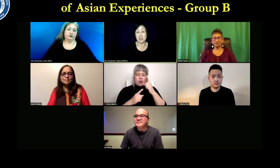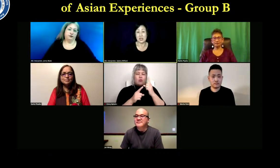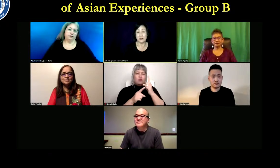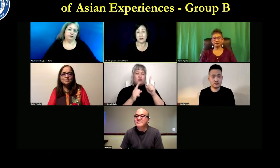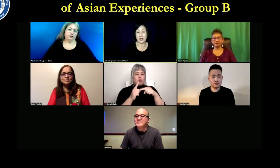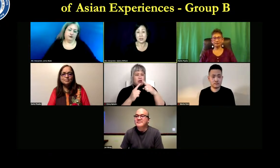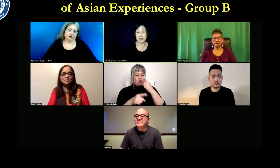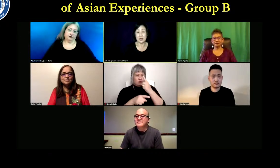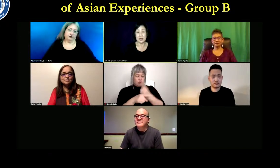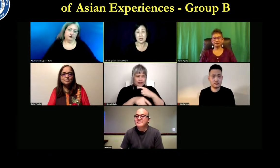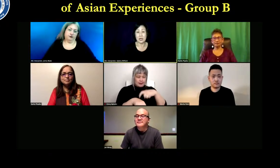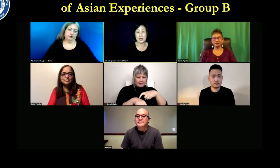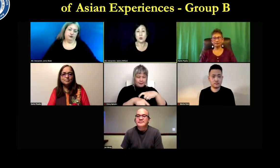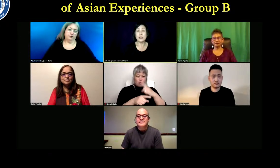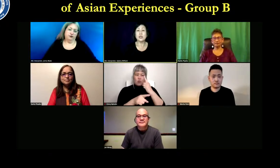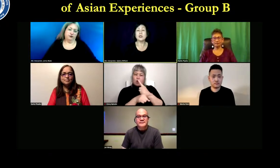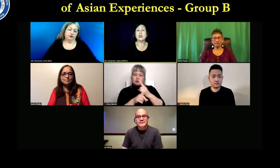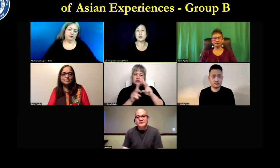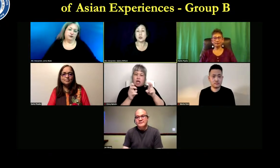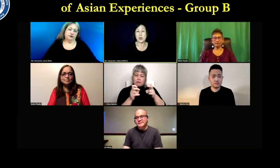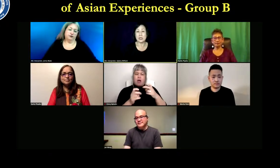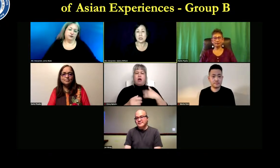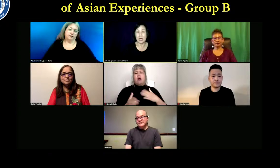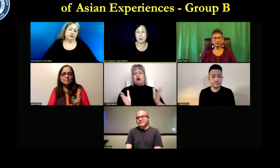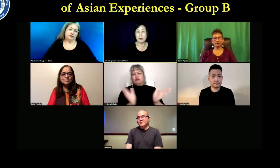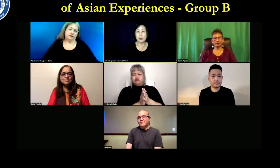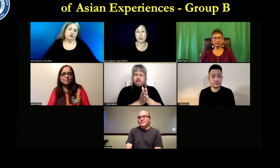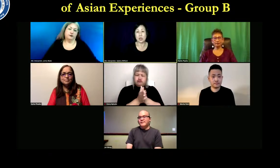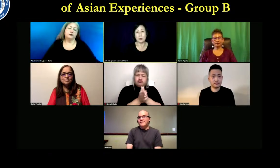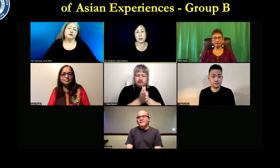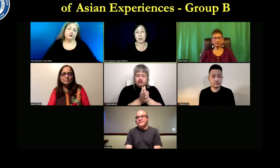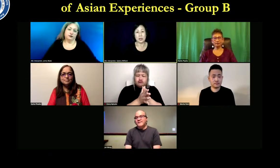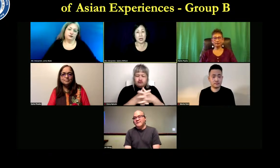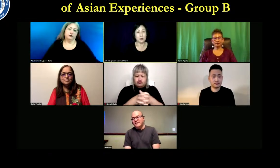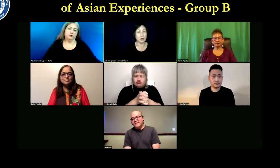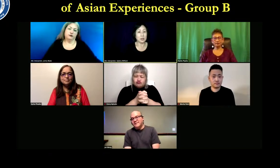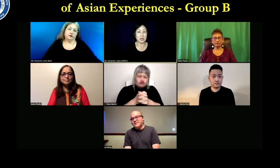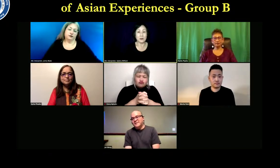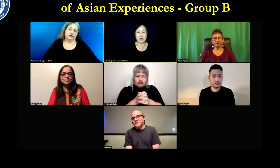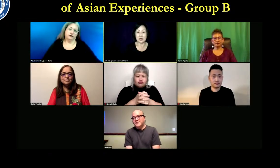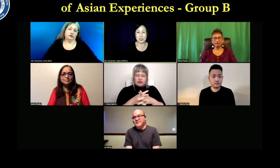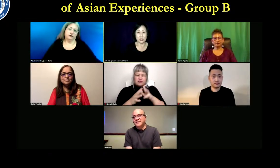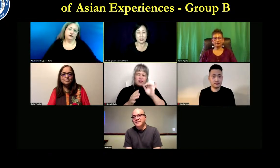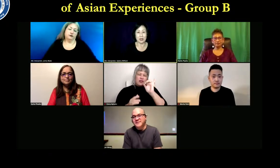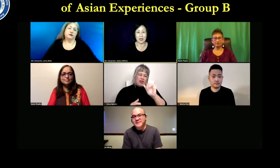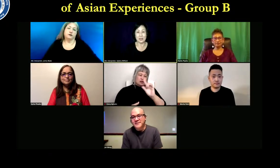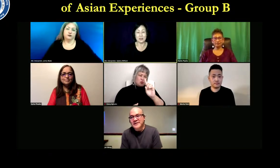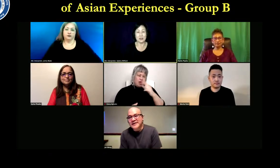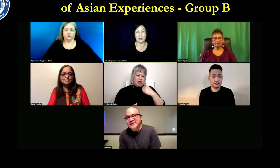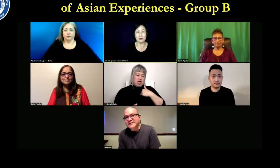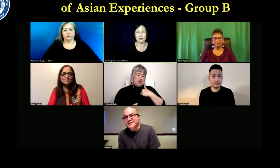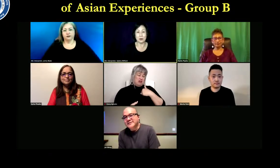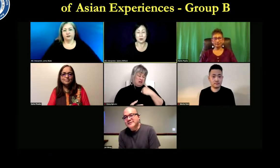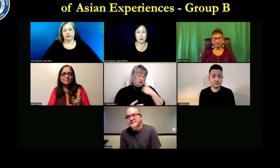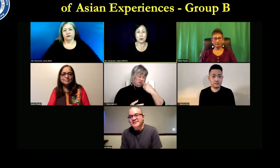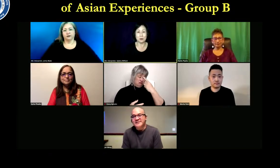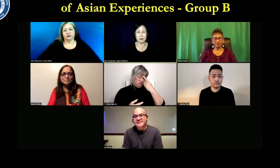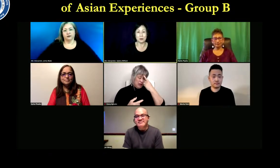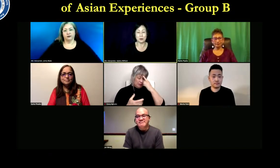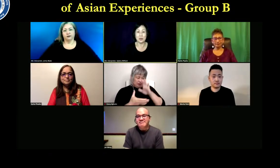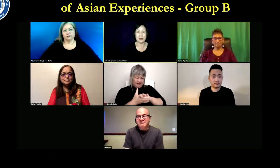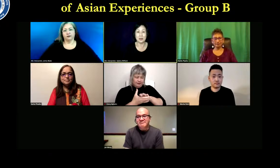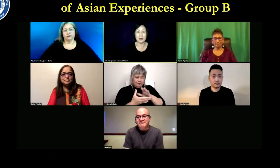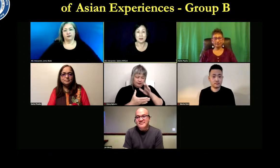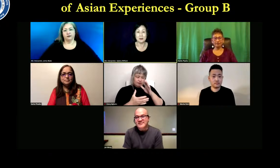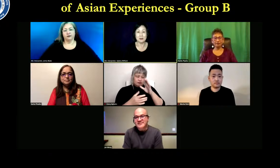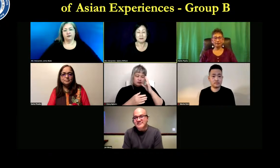or need to save face. Now, when there's the right time and the right topic, then I'm ready to have a discussion. I know, you